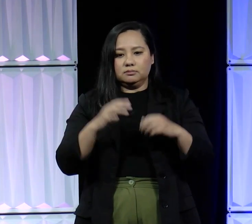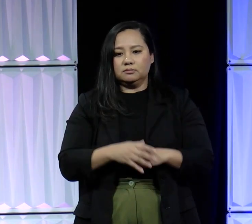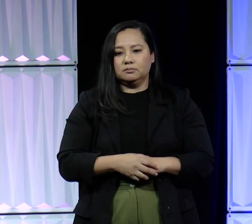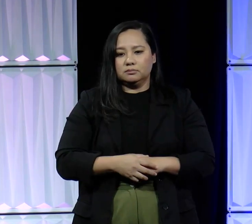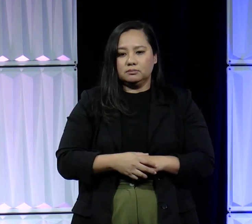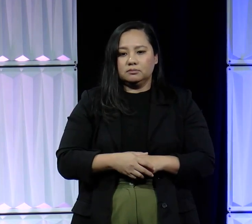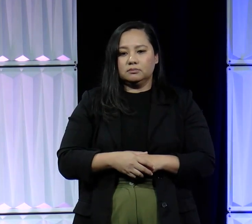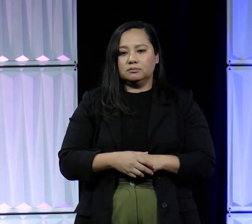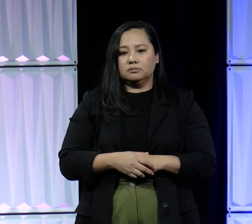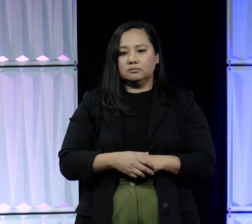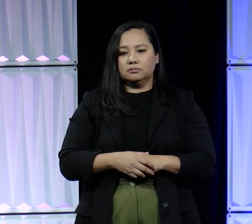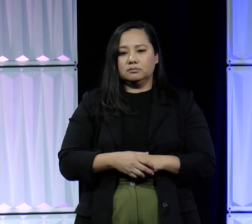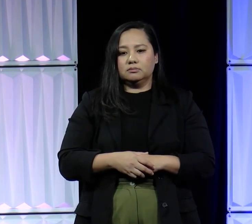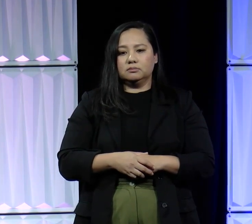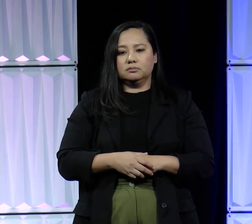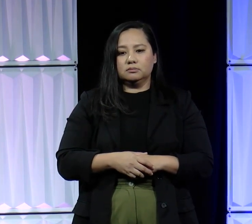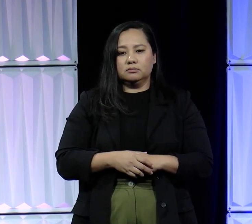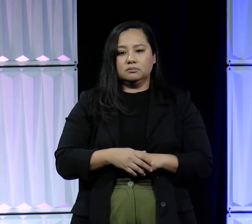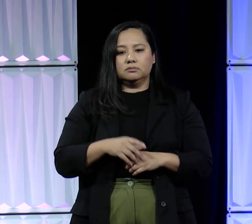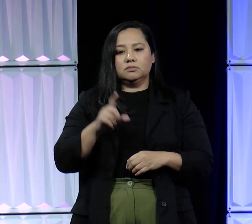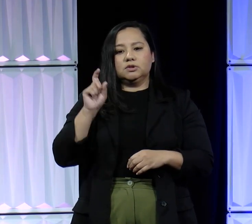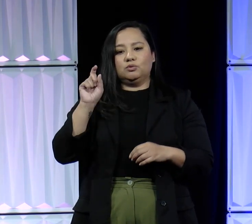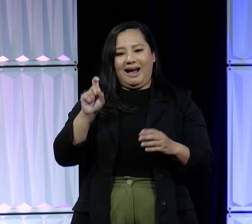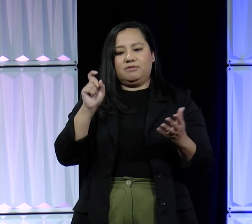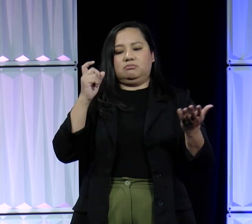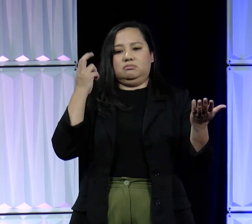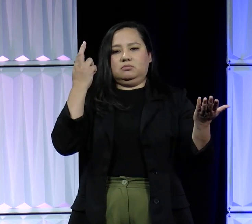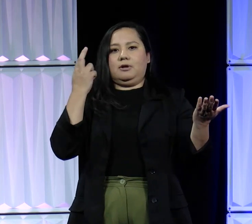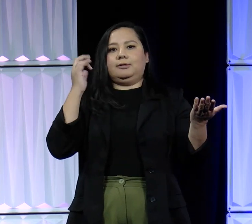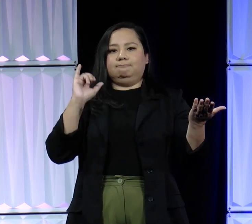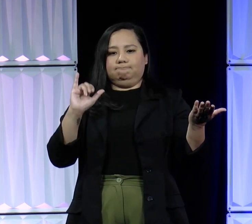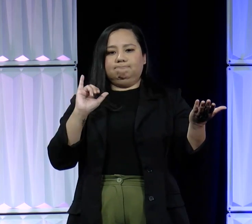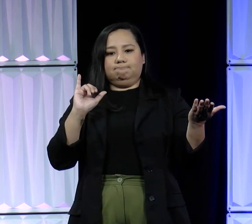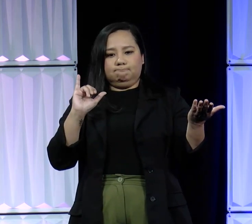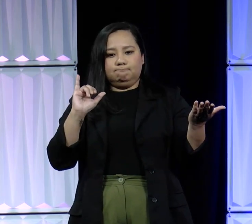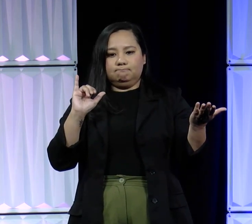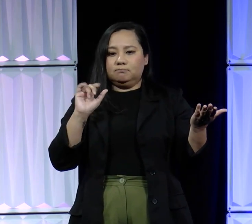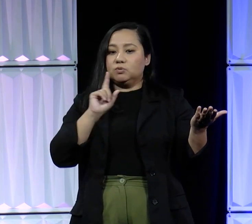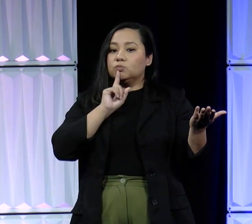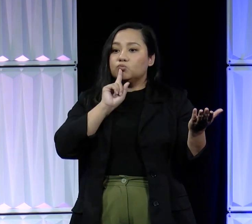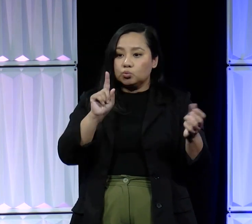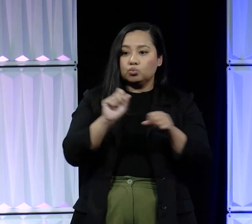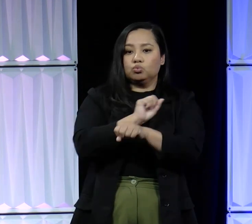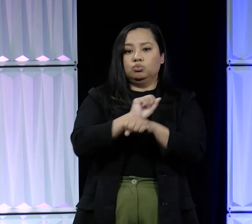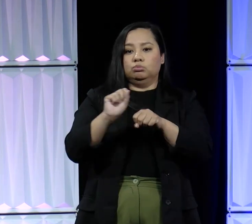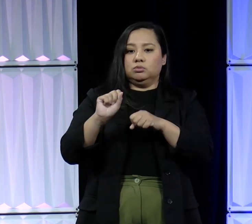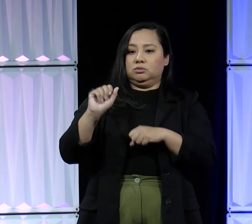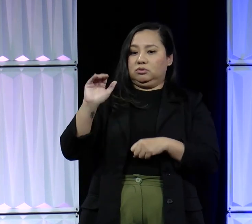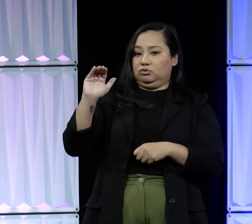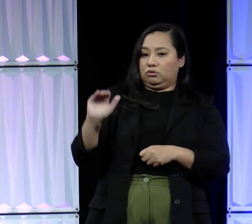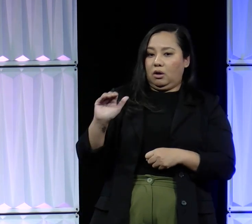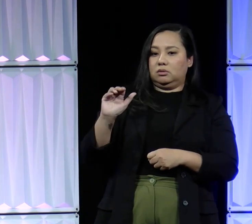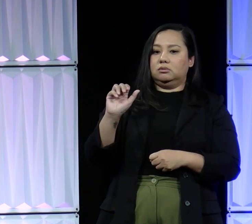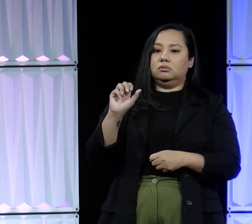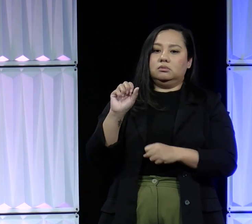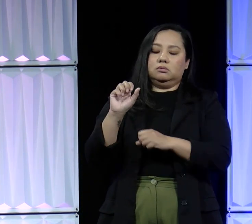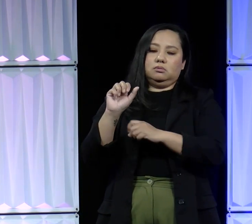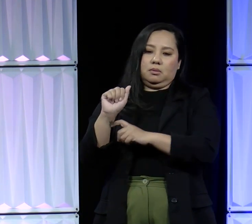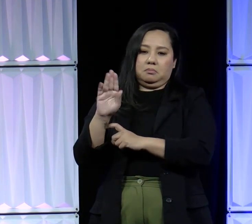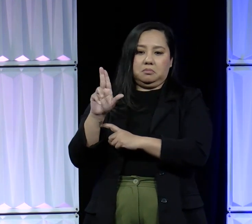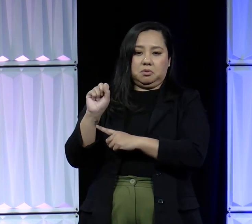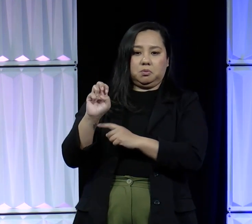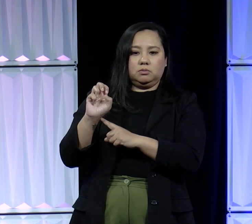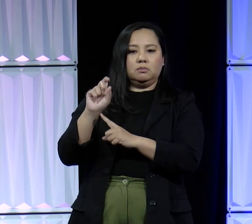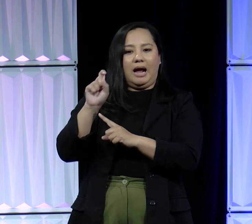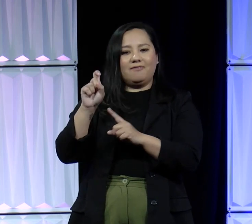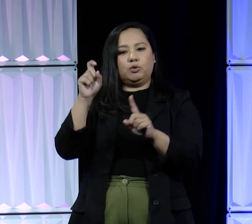To realize true child sexual abuse prevention, we must transform those conditions and the harm that they cause. We must